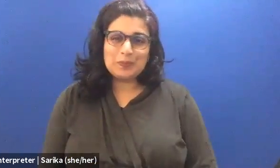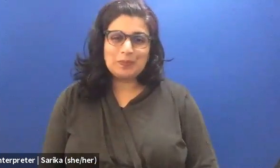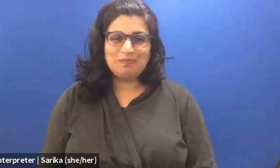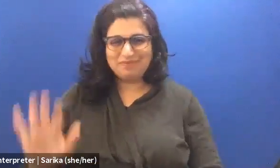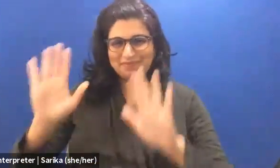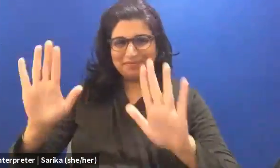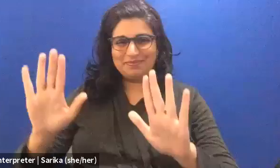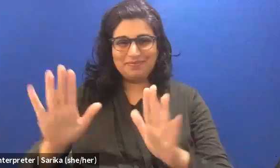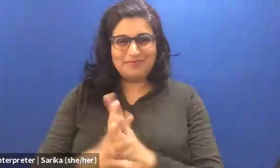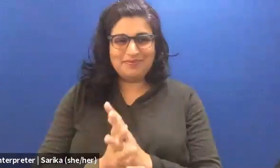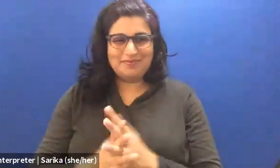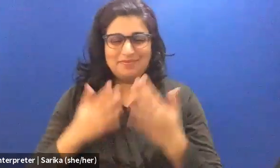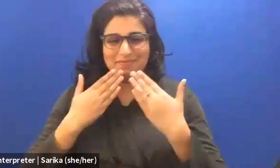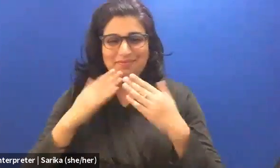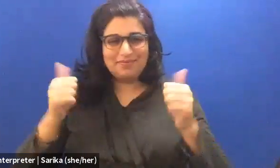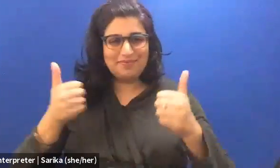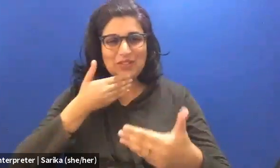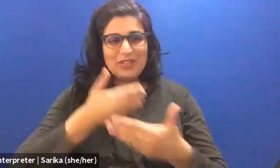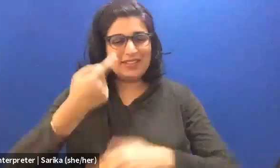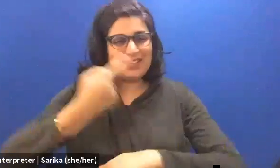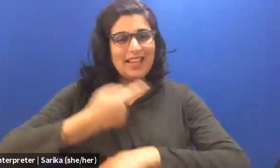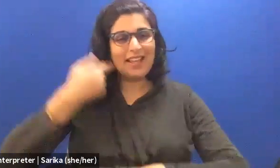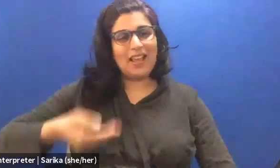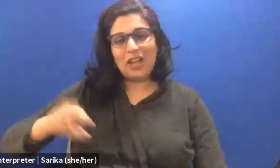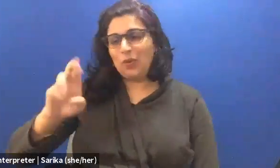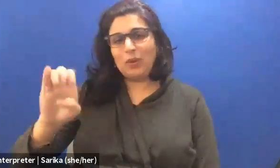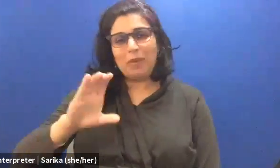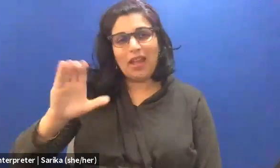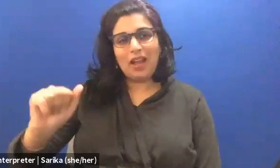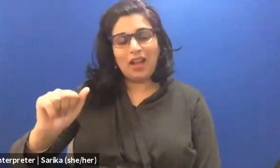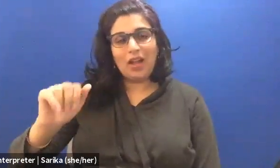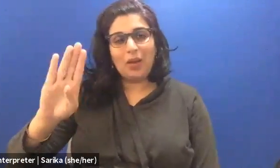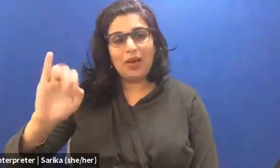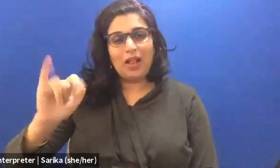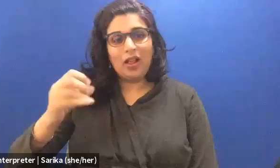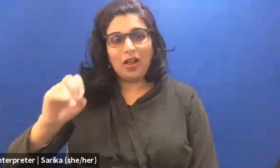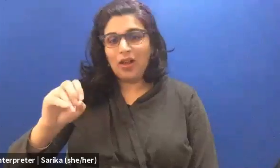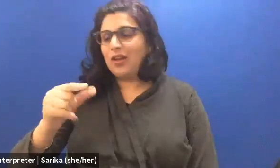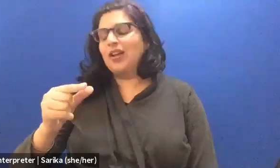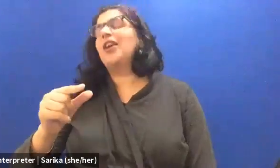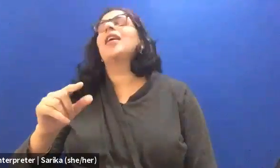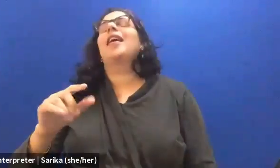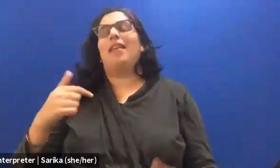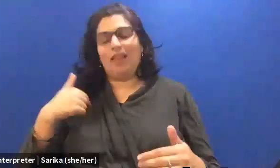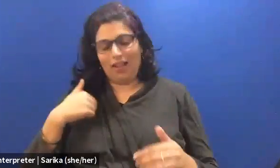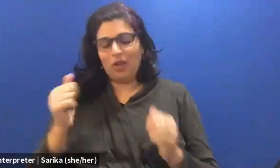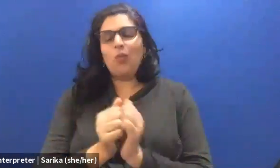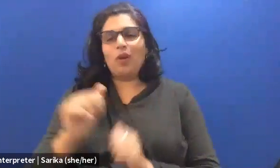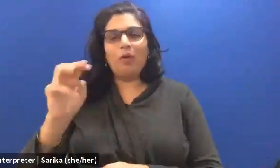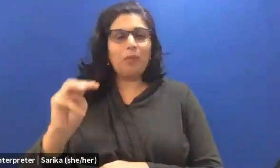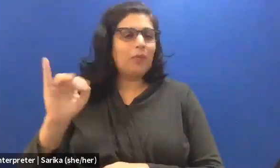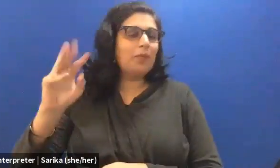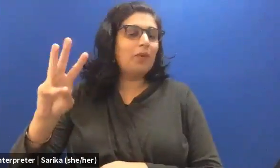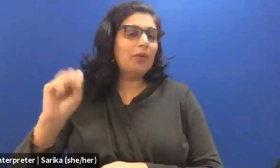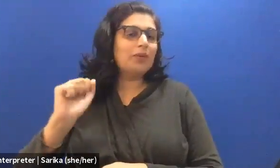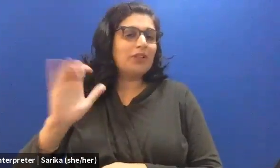Awesome. I'm Bethu Washday. Good day. I'm Rebecca Baylog. I'm with Minnesota Indian Women's Sexual Assault Coalition. And